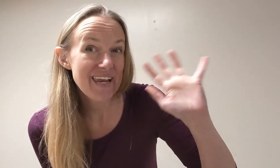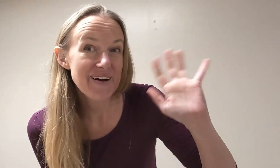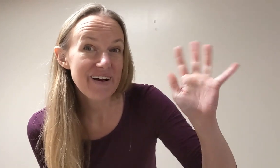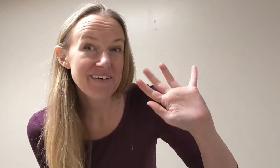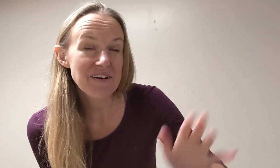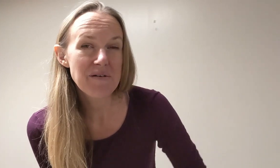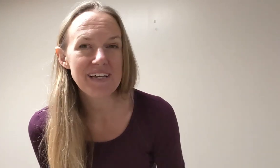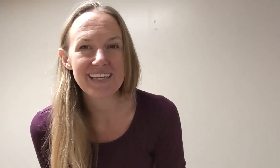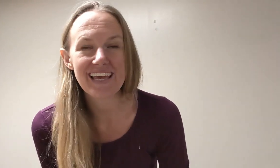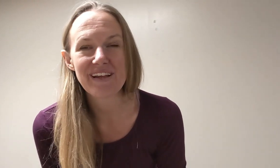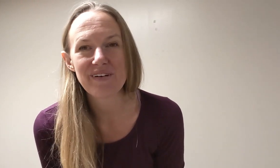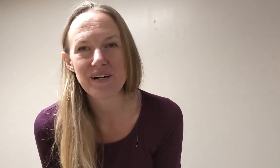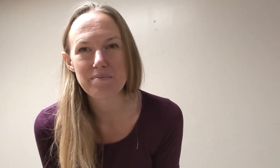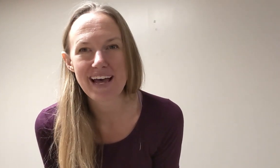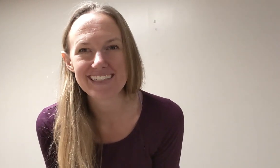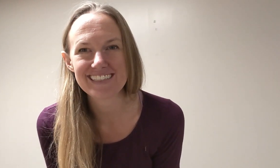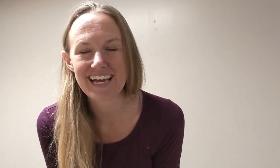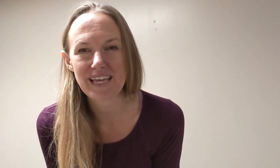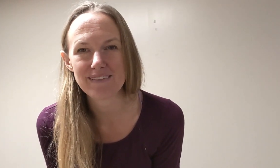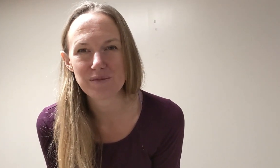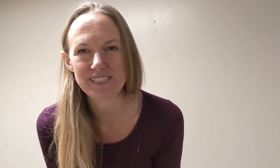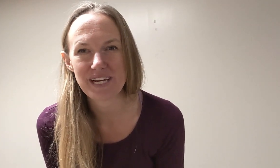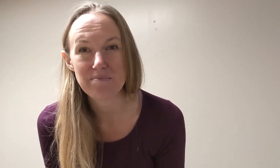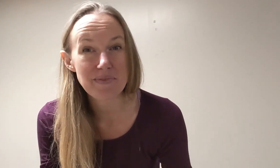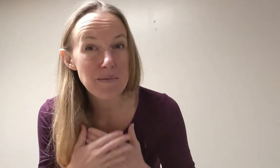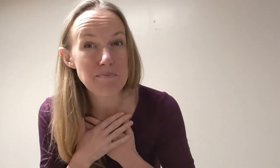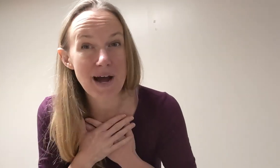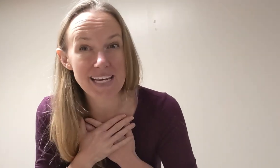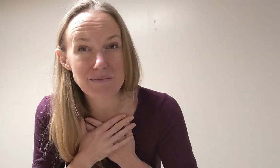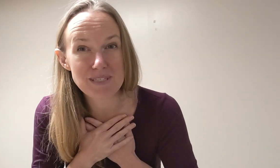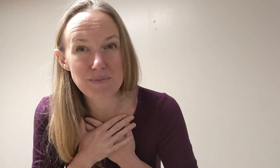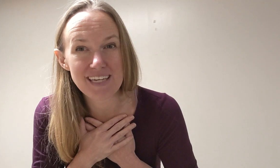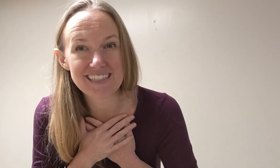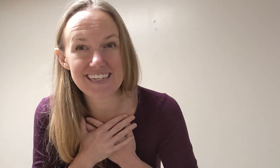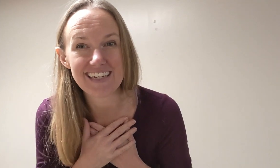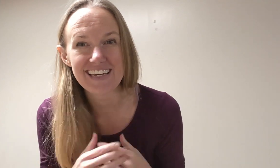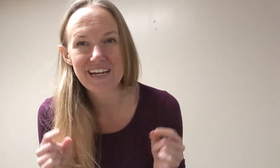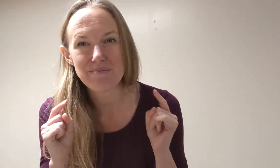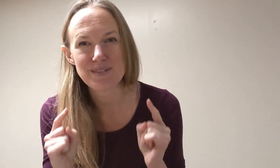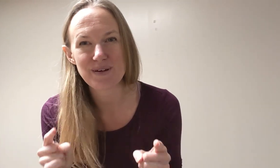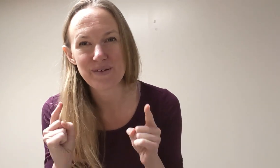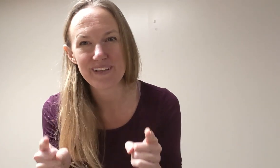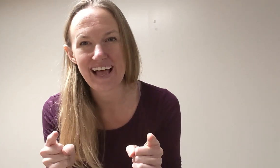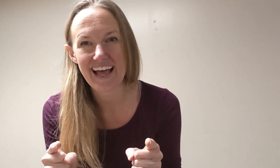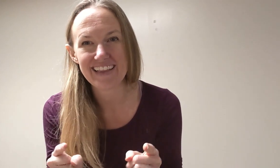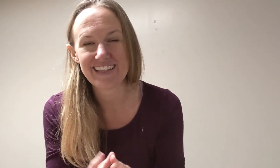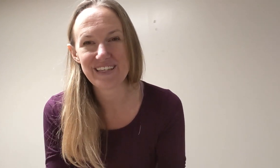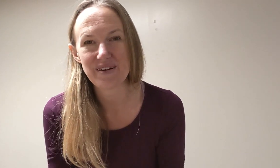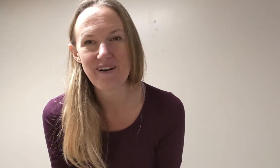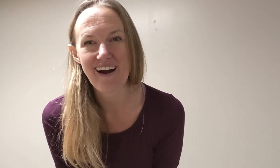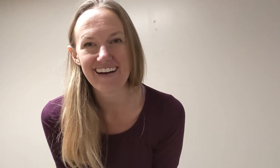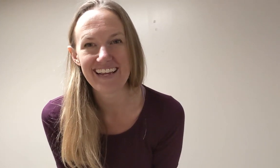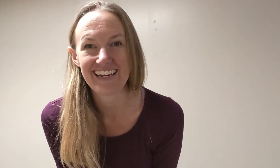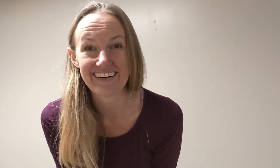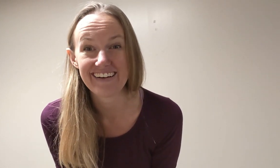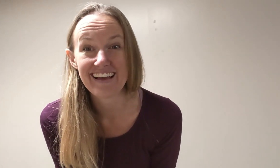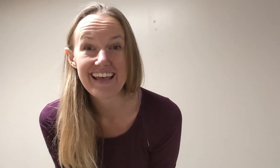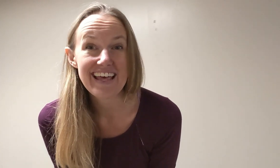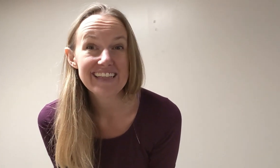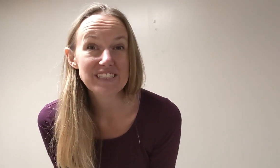Hello everyone, and welcome back to Sign Language Worship. My name is Mandy, and I'm so glad that you are here. This week